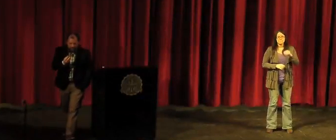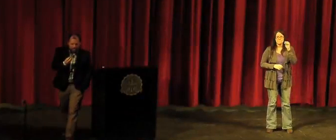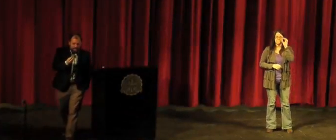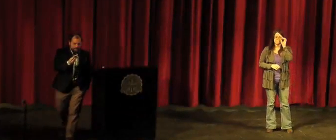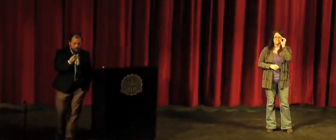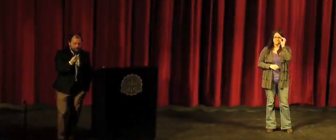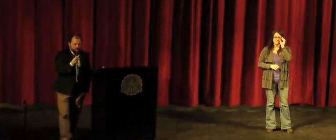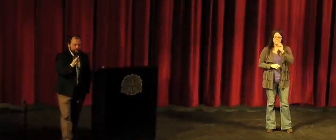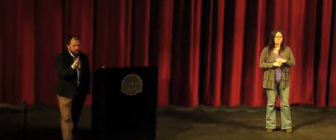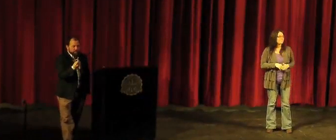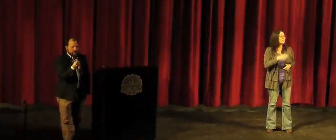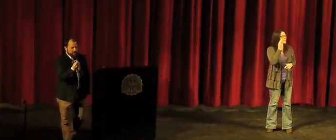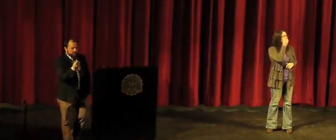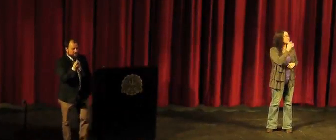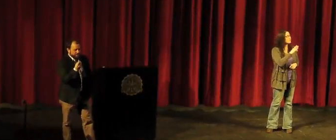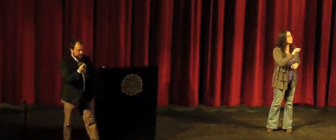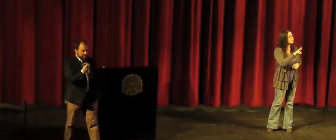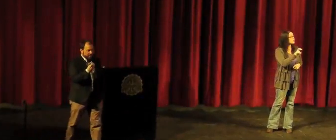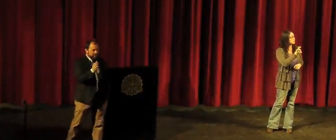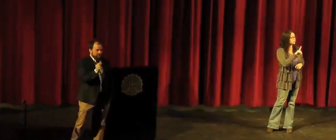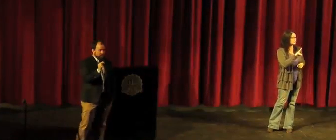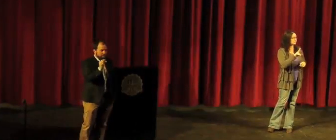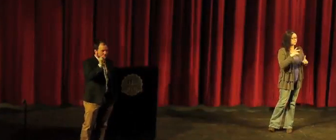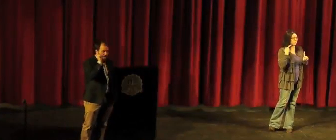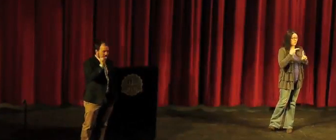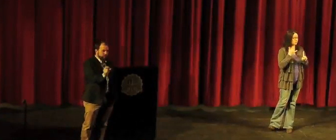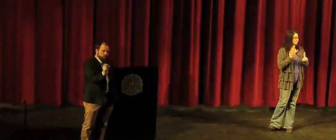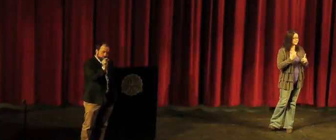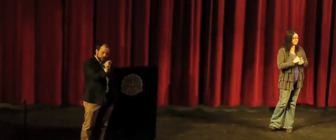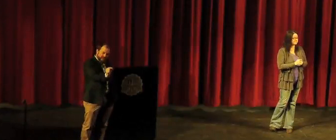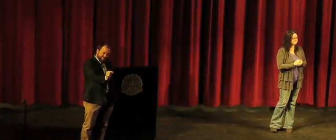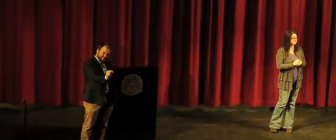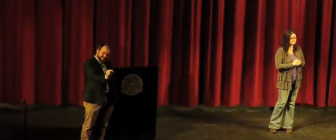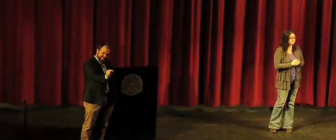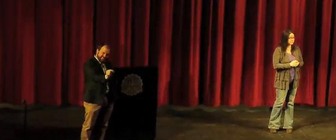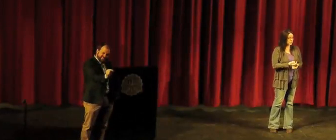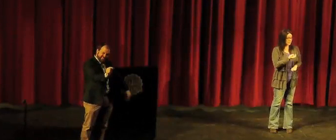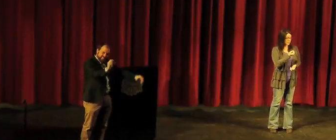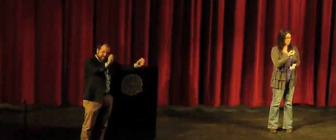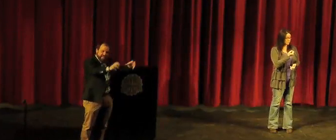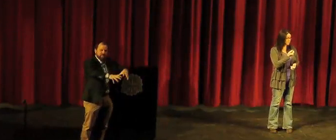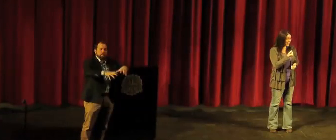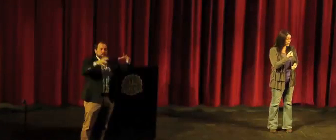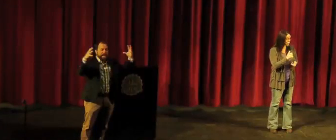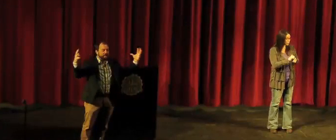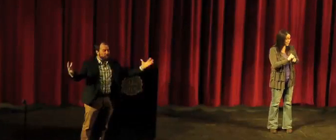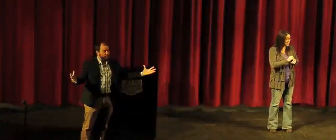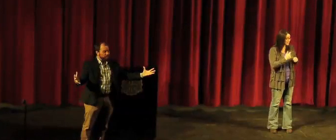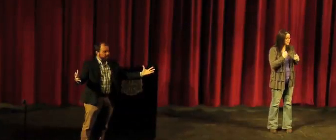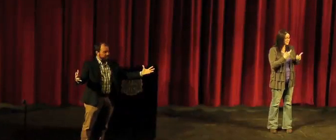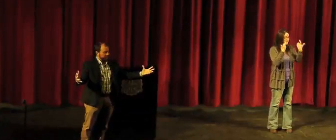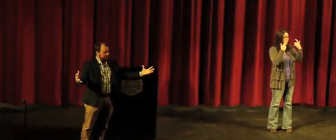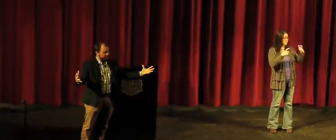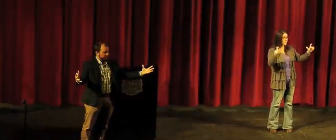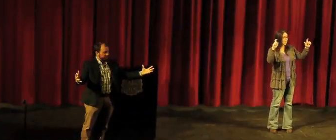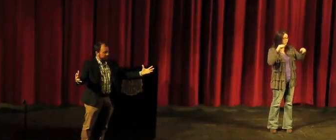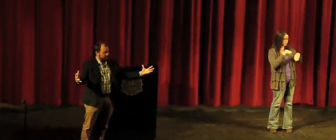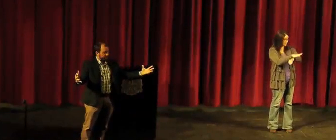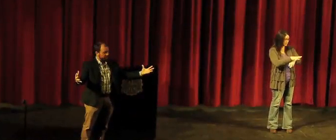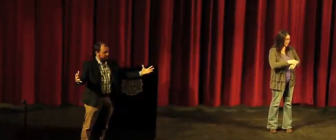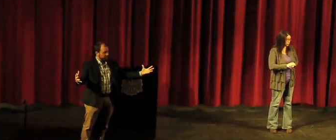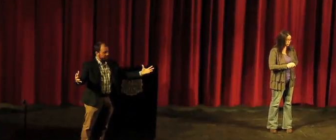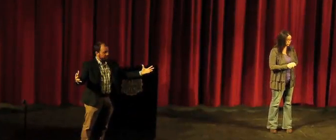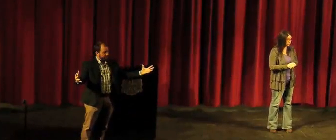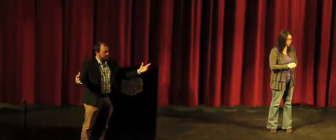Think of Bourdieu's point as this. Micro practices have macro implications.